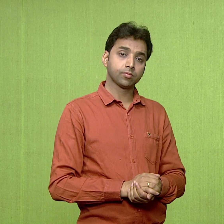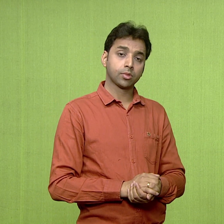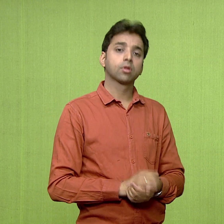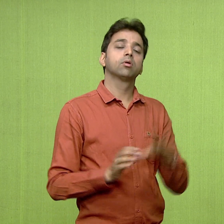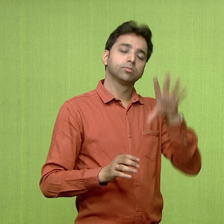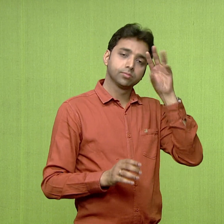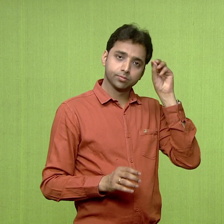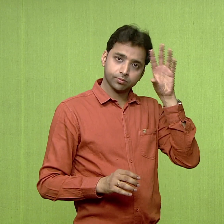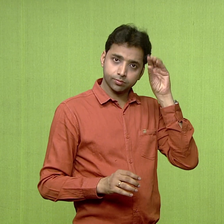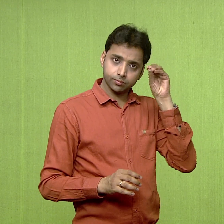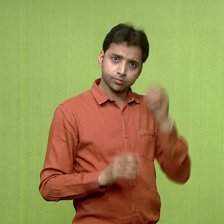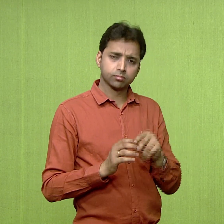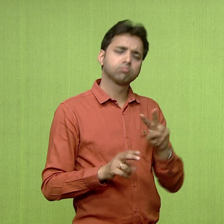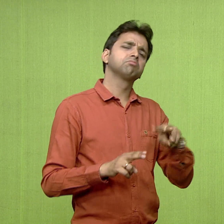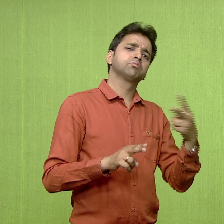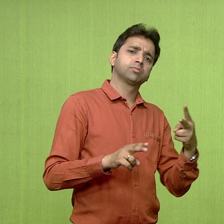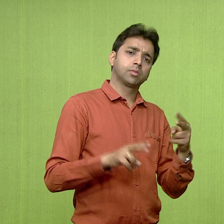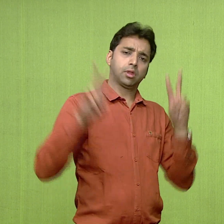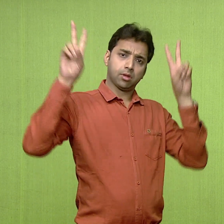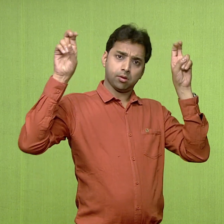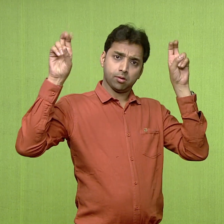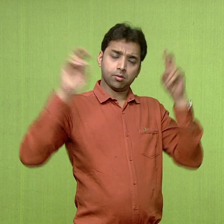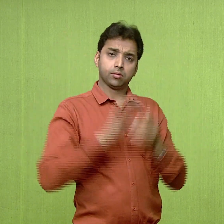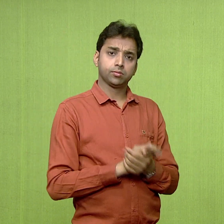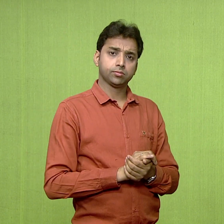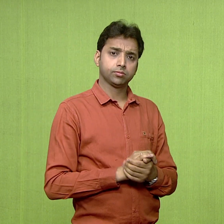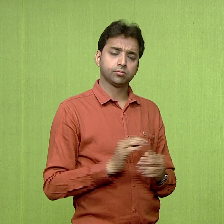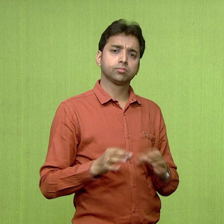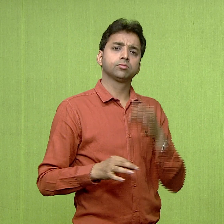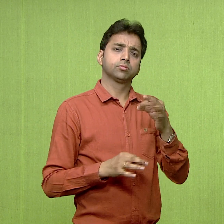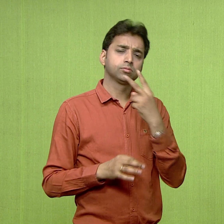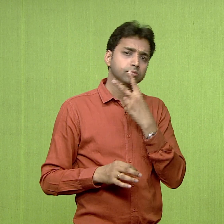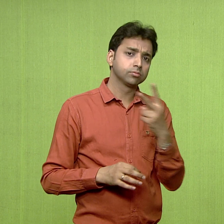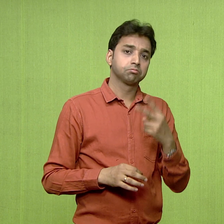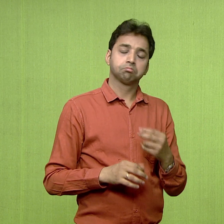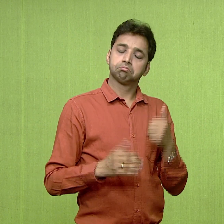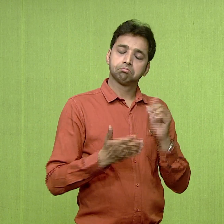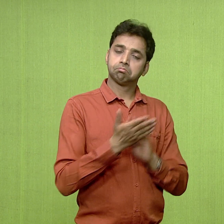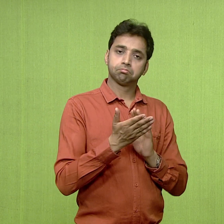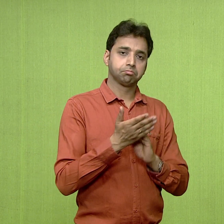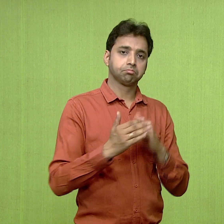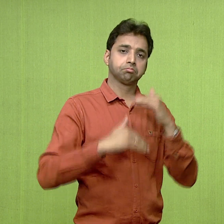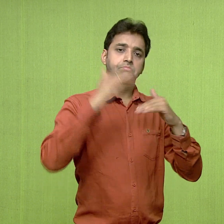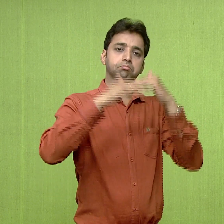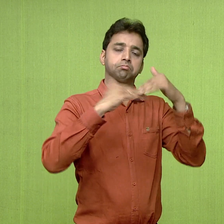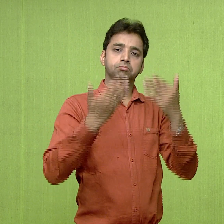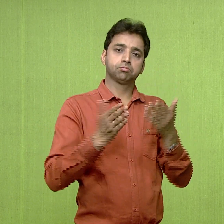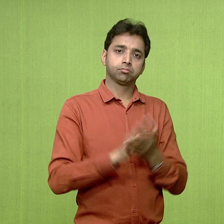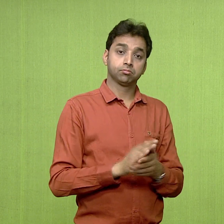Learner, another subject in which great progress was made during this